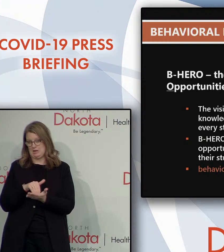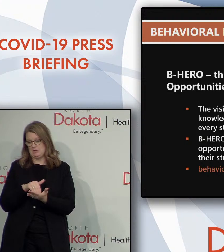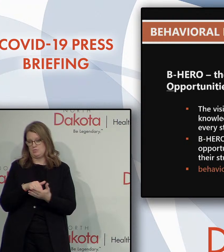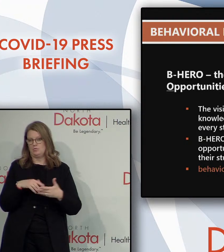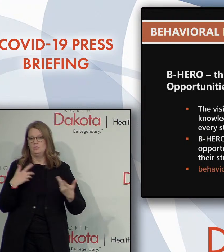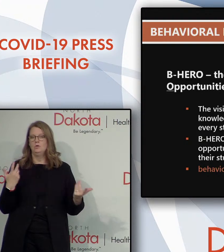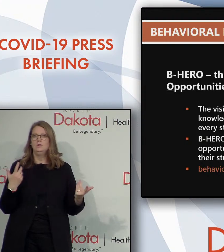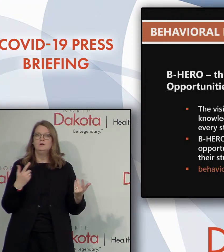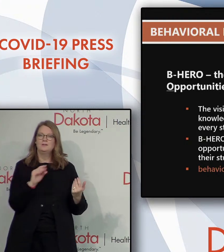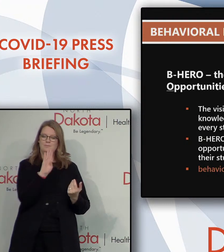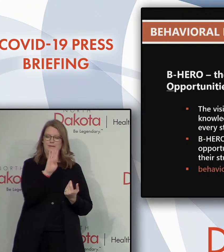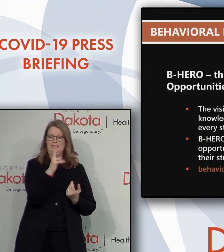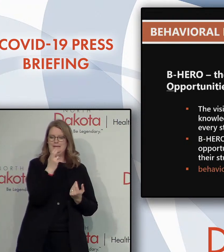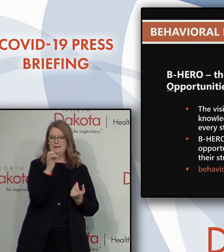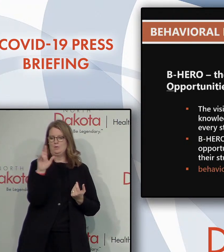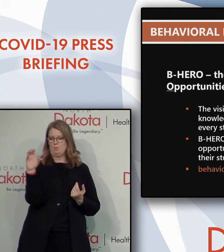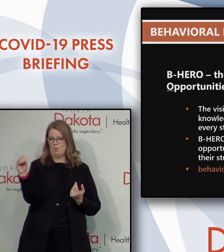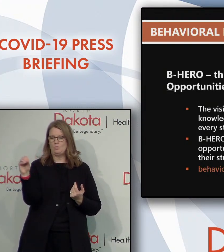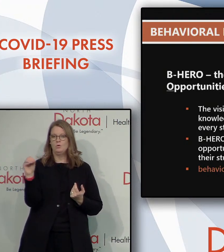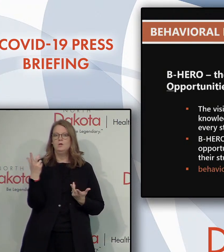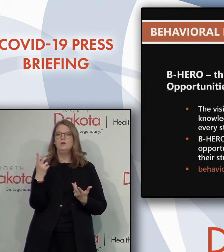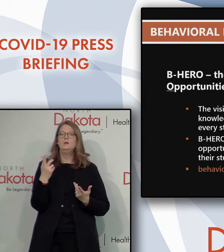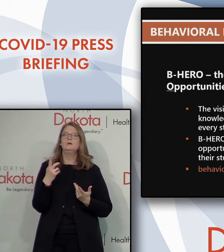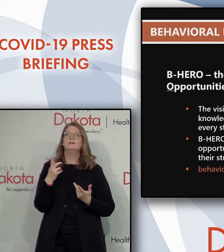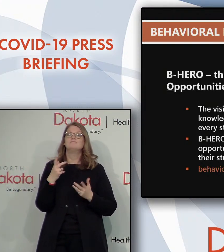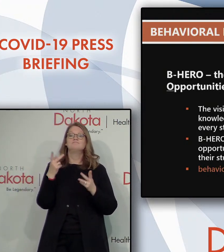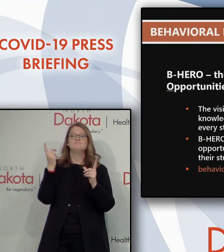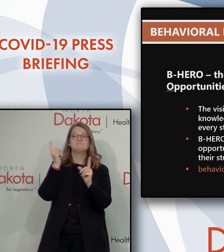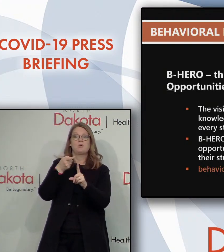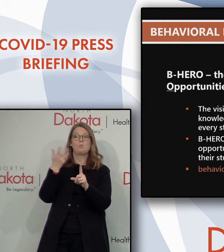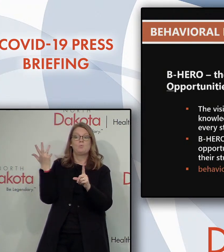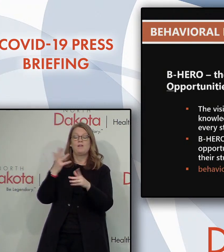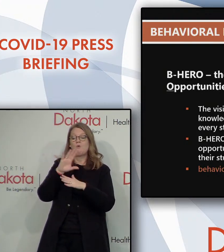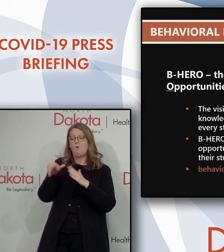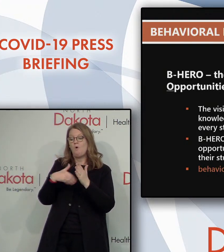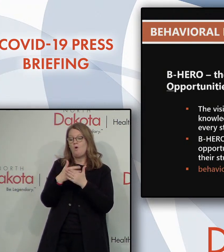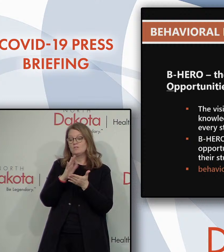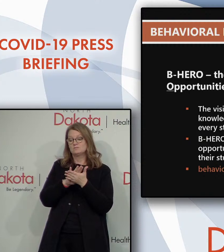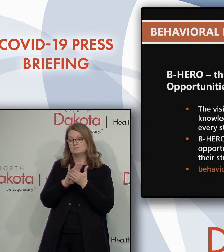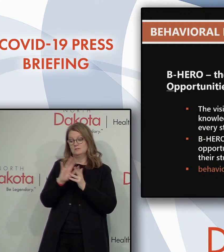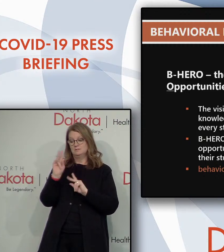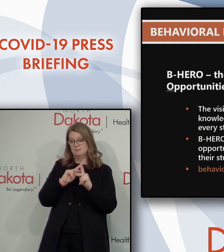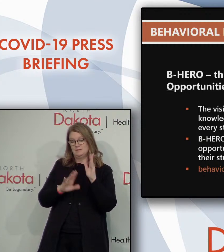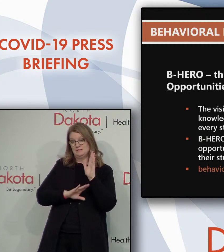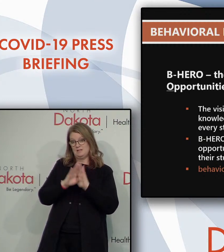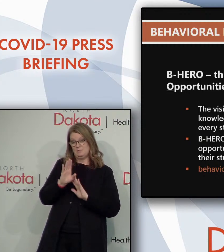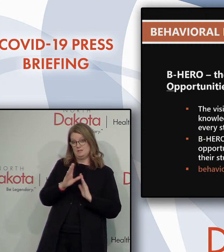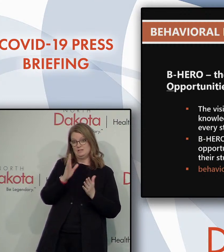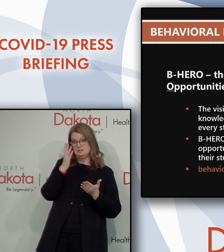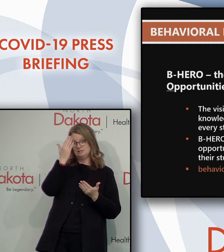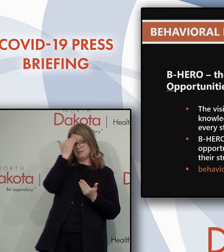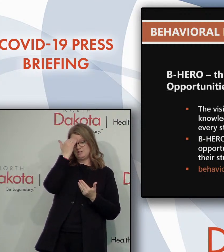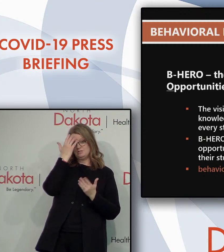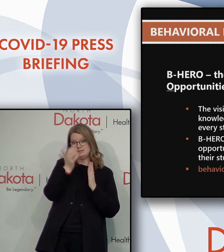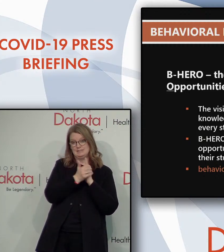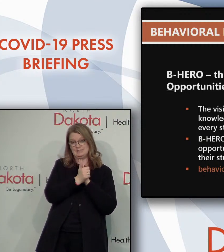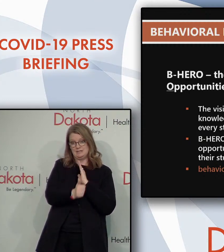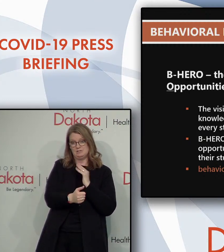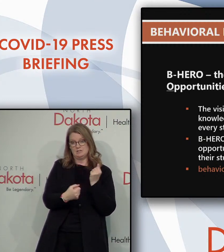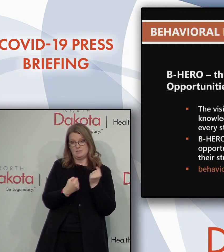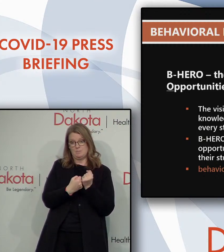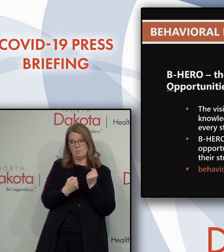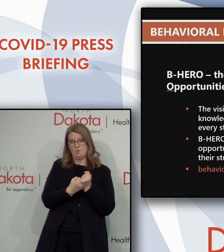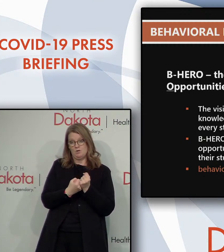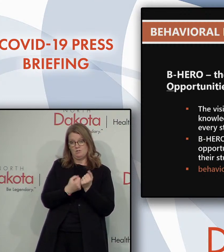assistance center. The vision of Be Hero is that all school personnel will develop the knowledge and skills to support the health and well-being